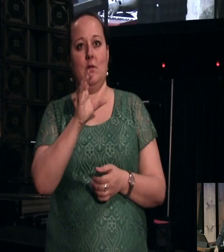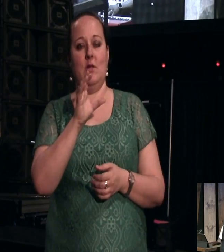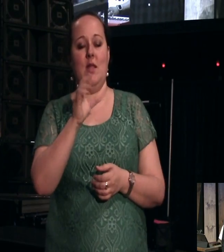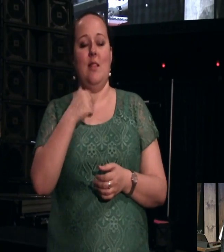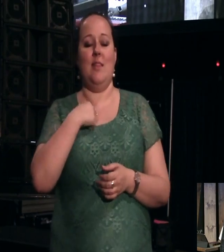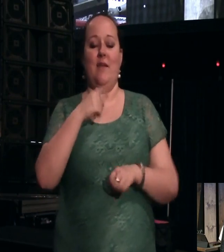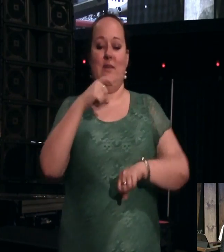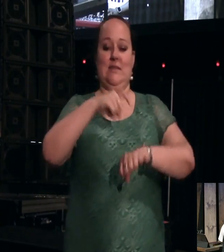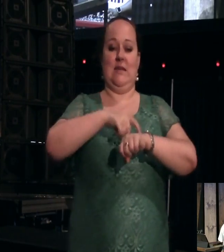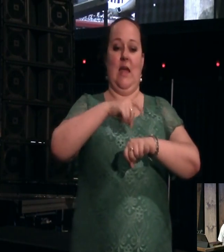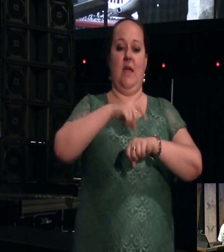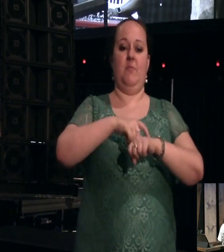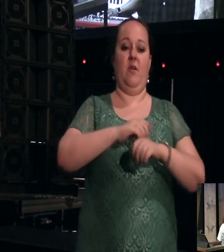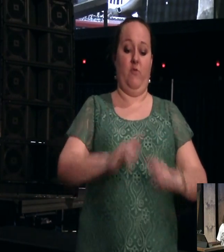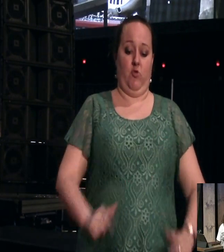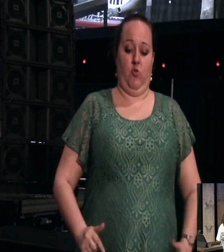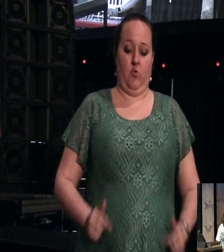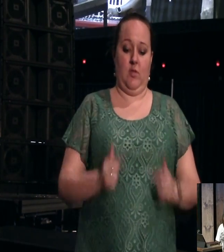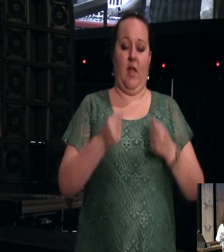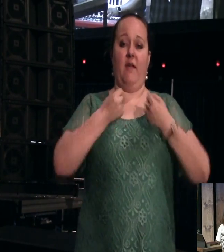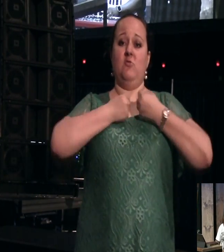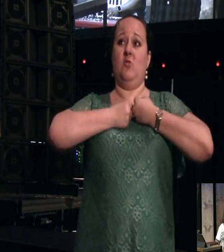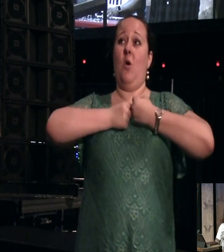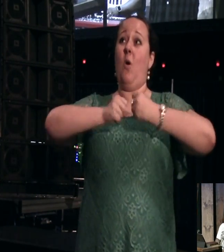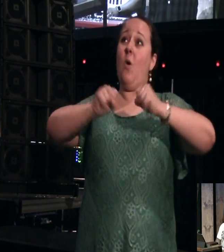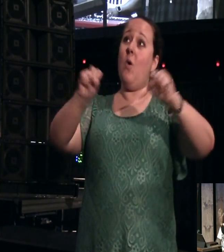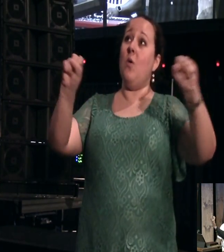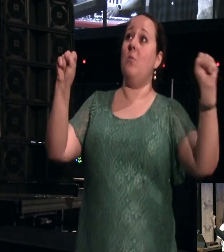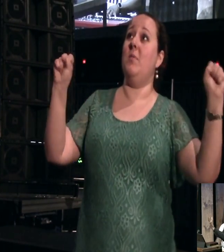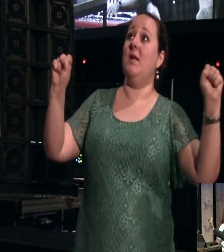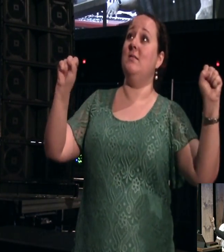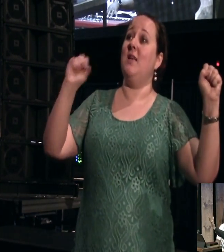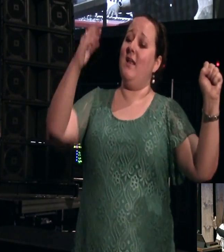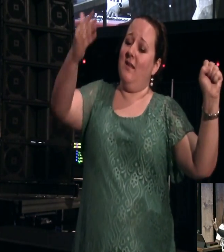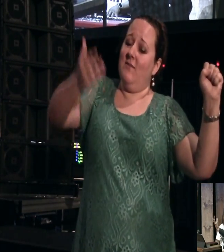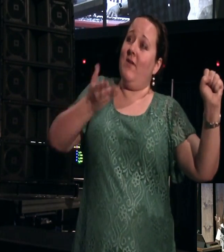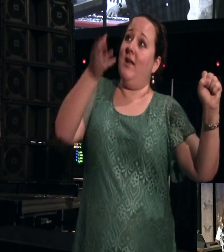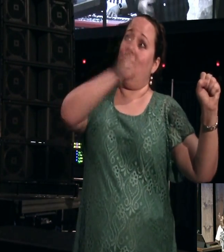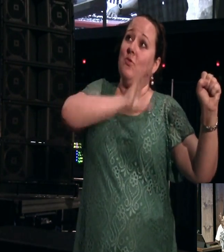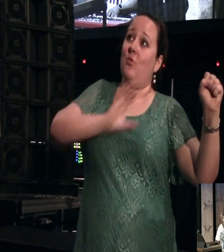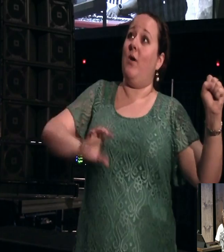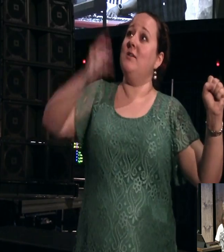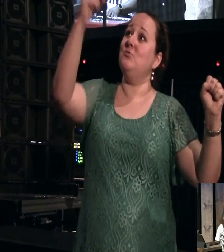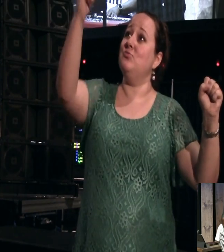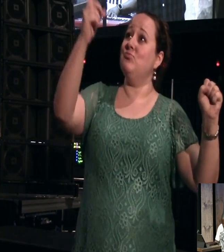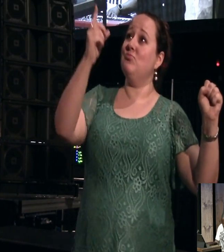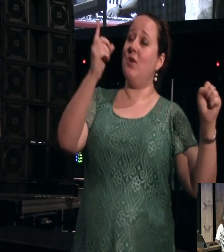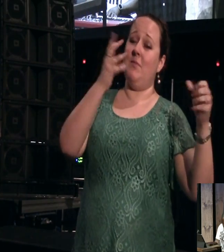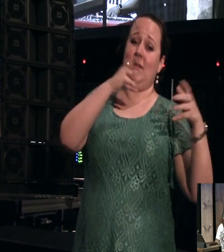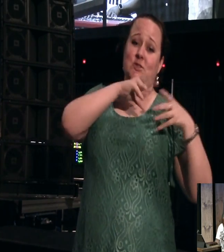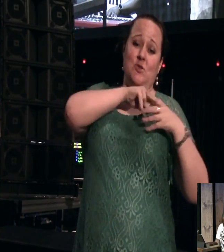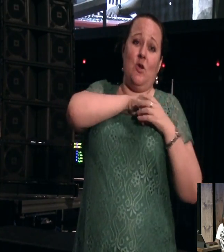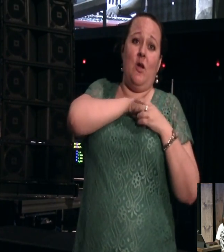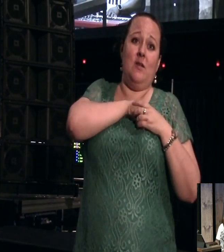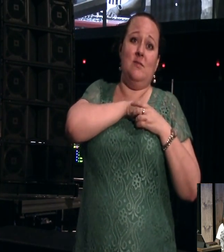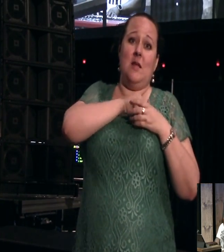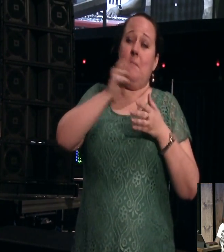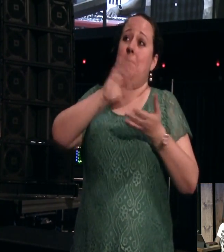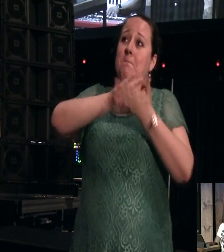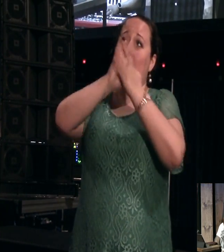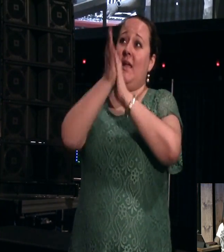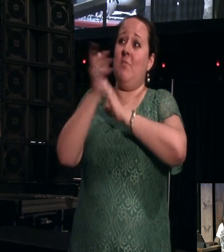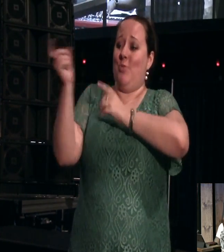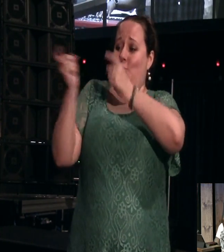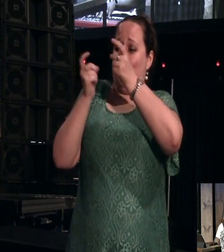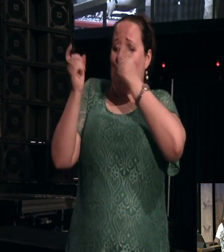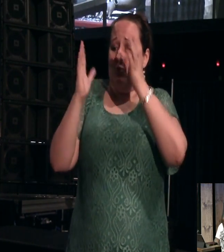searching for right now." So I just said, "Man, has there ever been a time where you have opened up your life and invited Christ in and just let